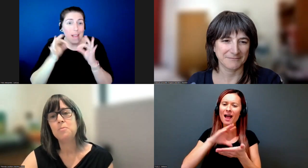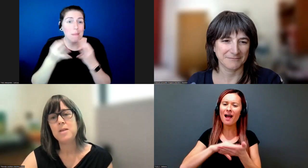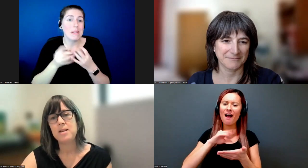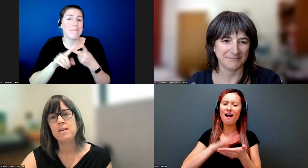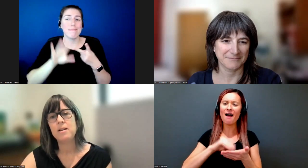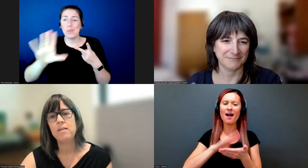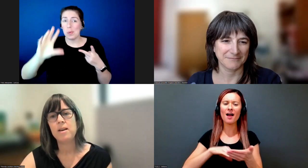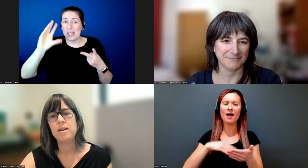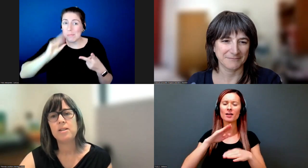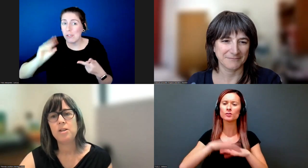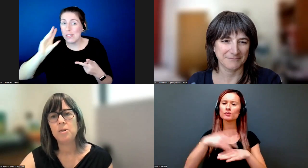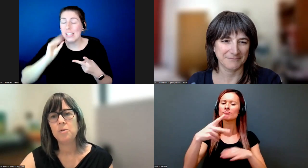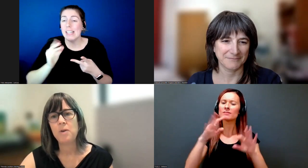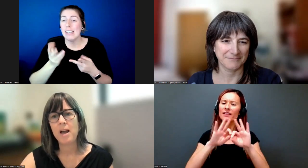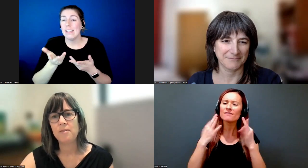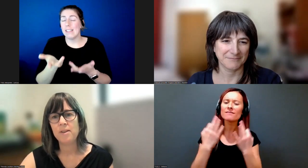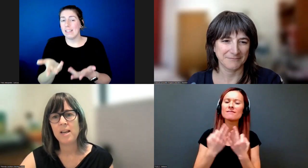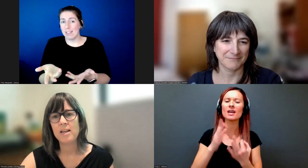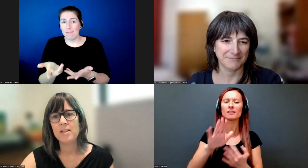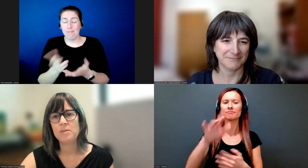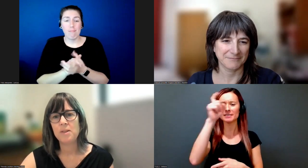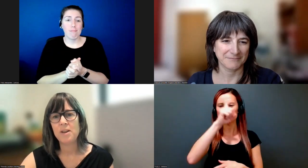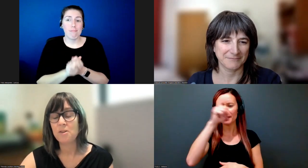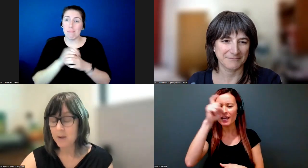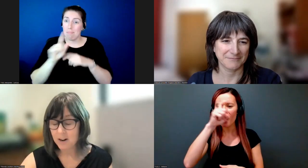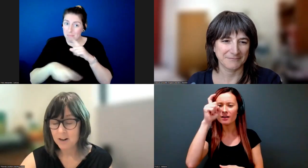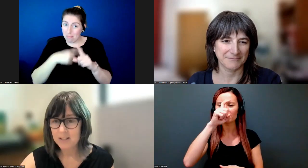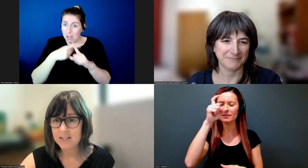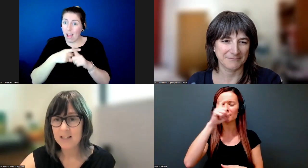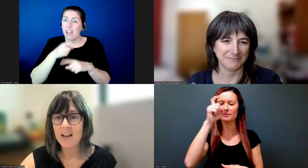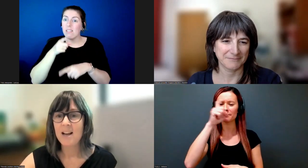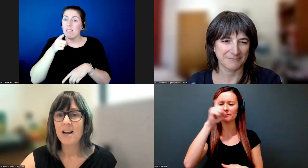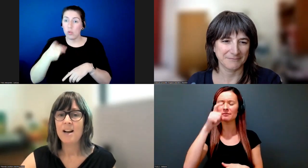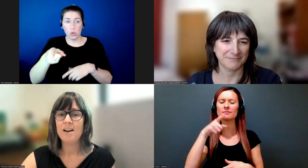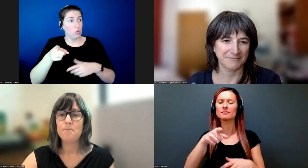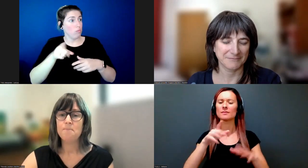to be that you advocated with other parents